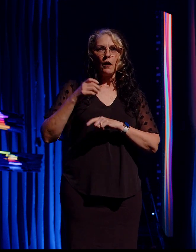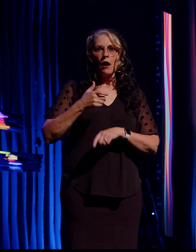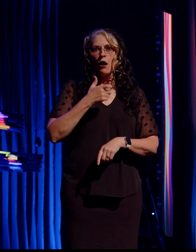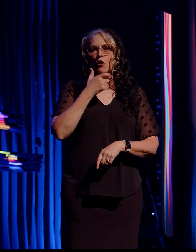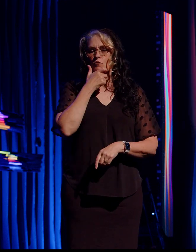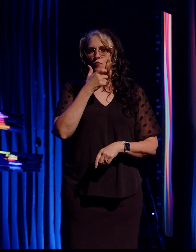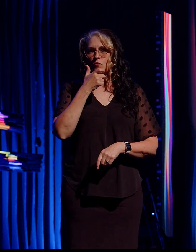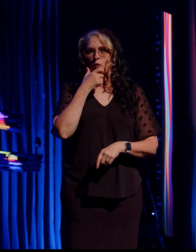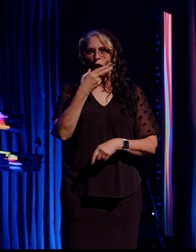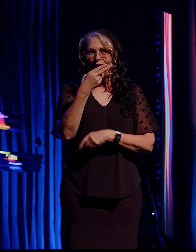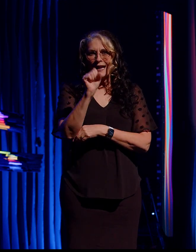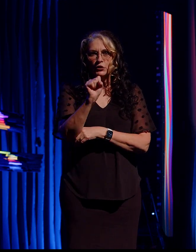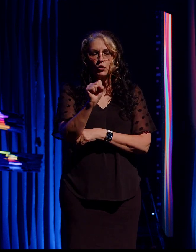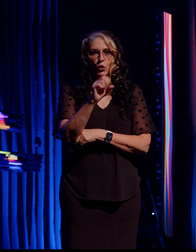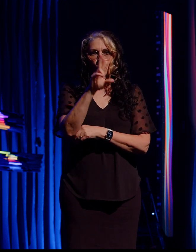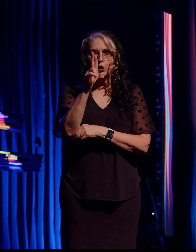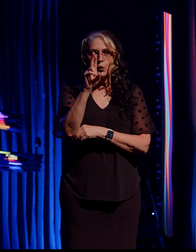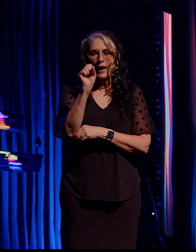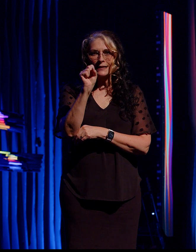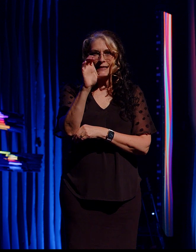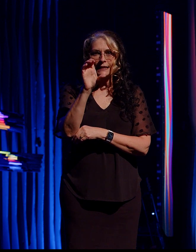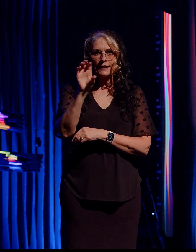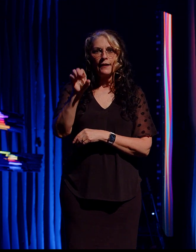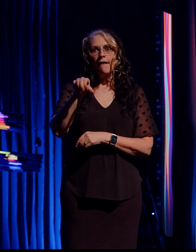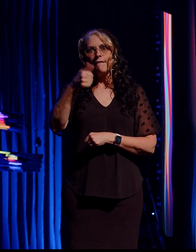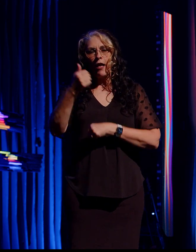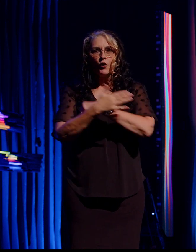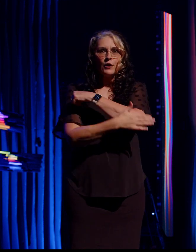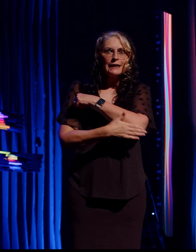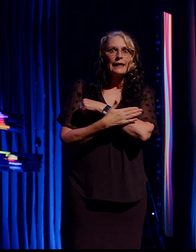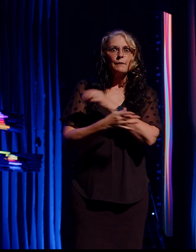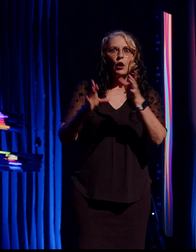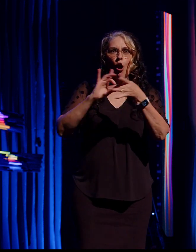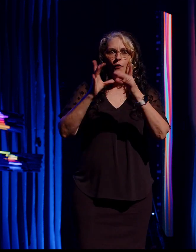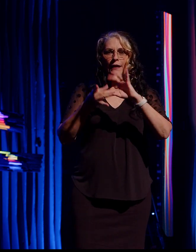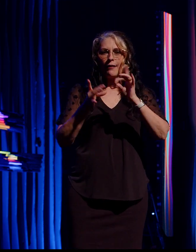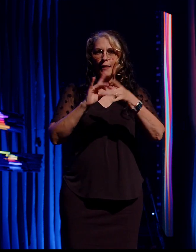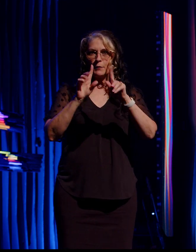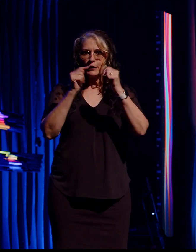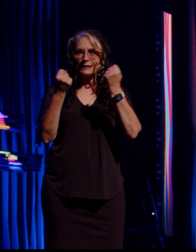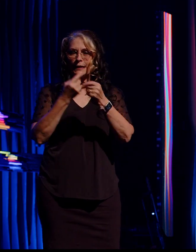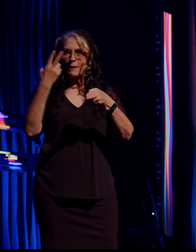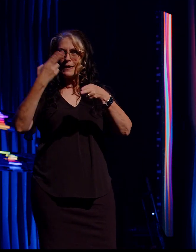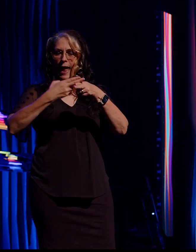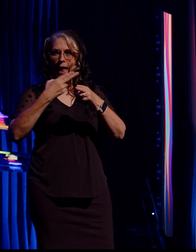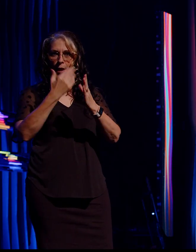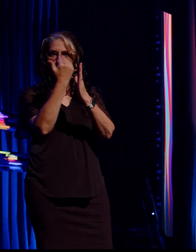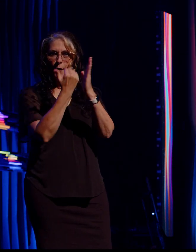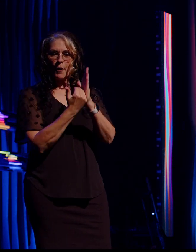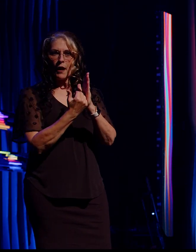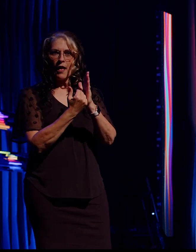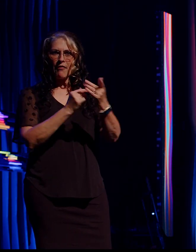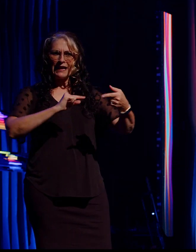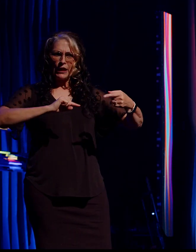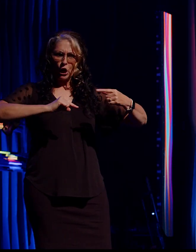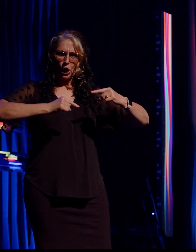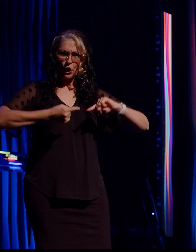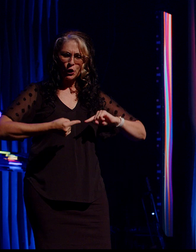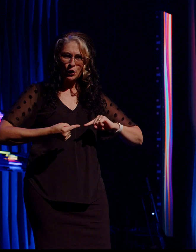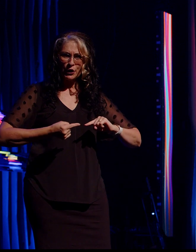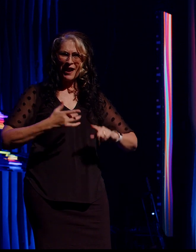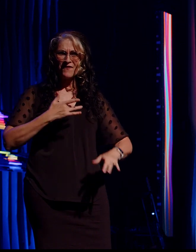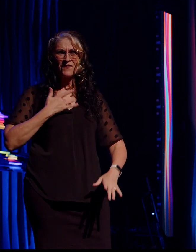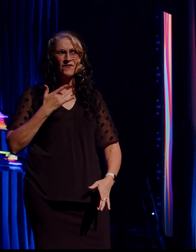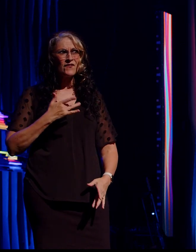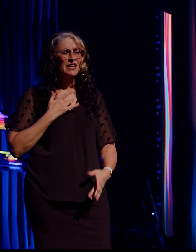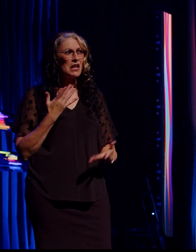in high school, going to USC, another country, on the Olympic team, or at least being named to it, getting hurt, feeling just like, what